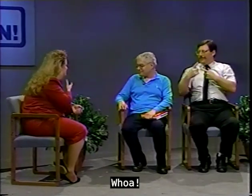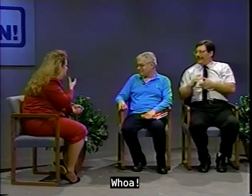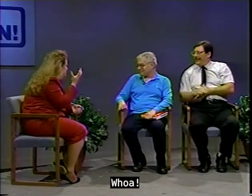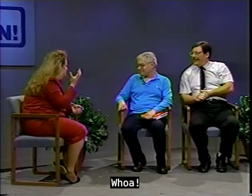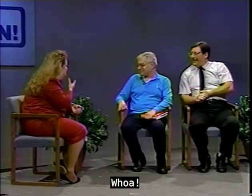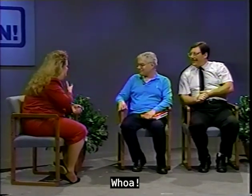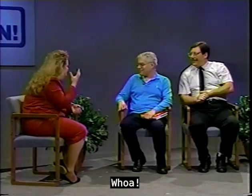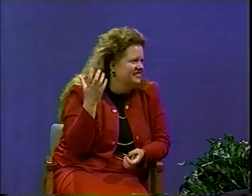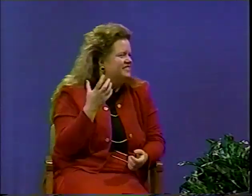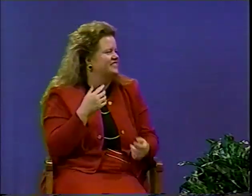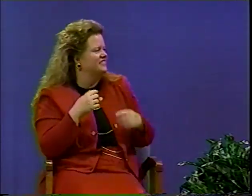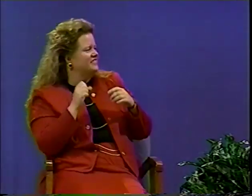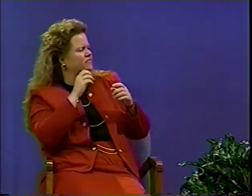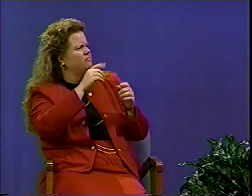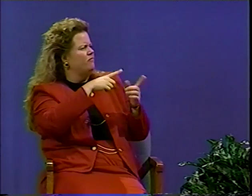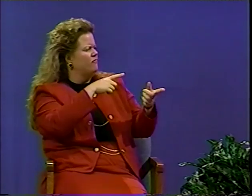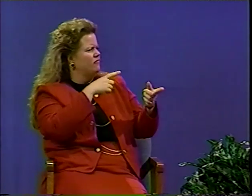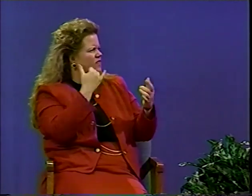Whoa.